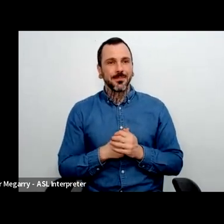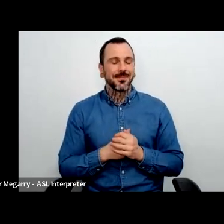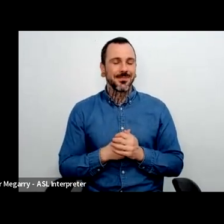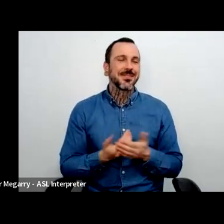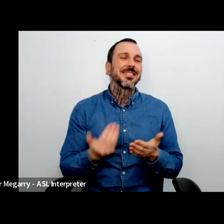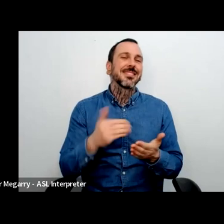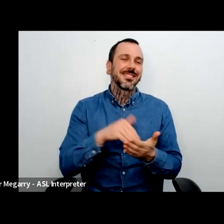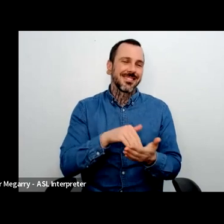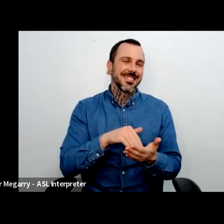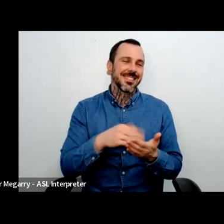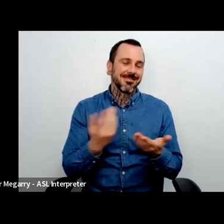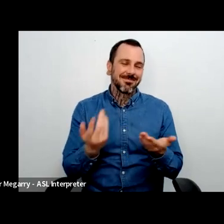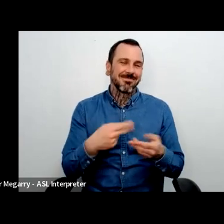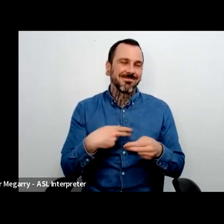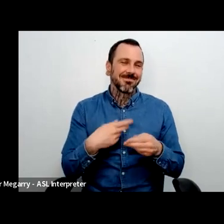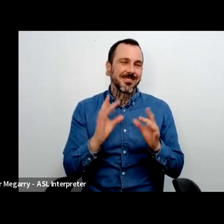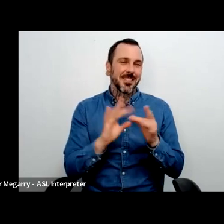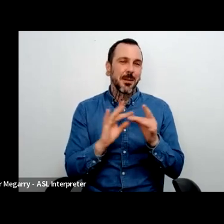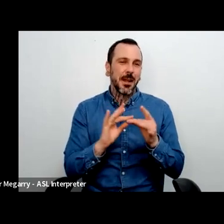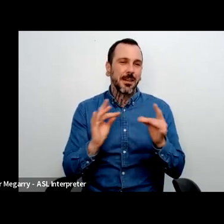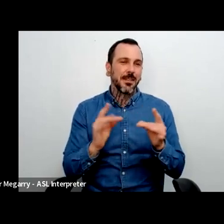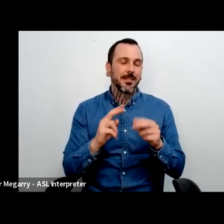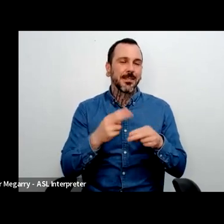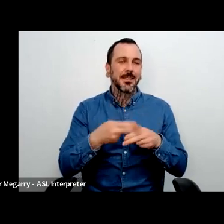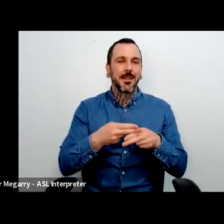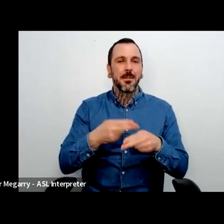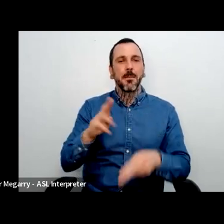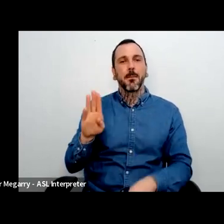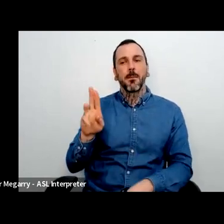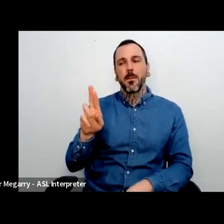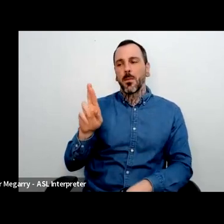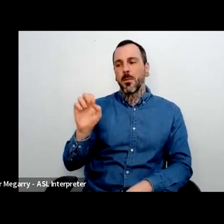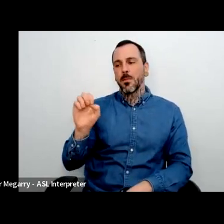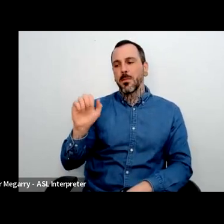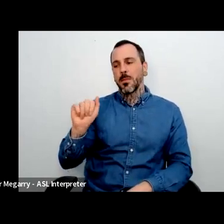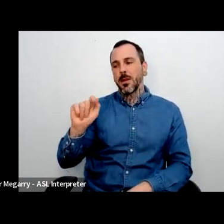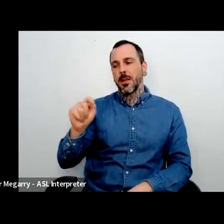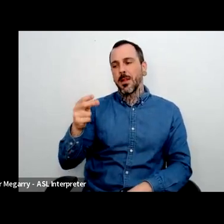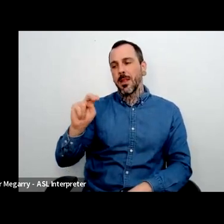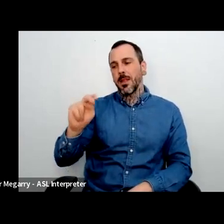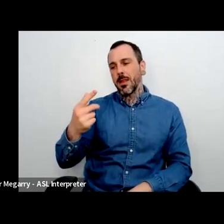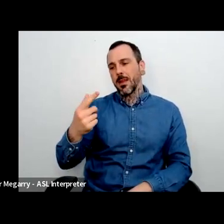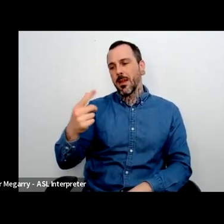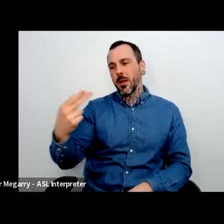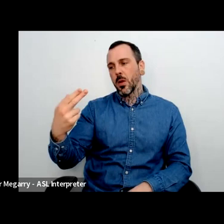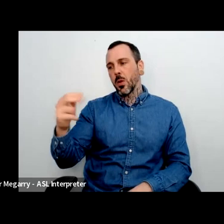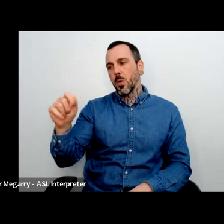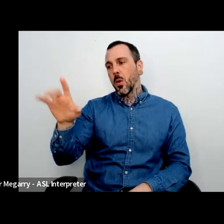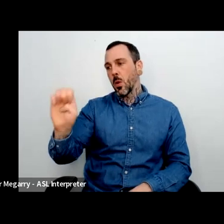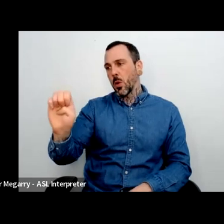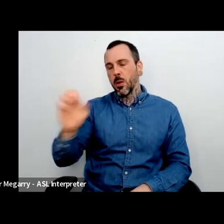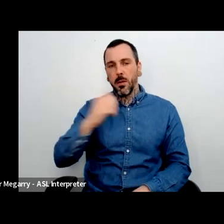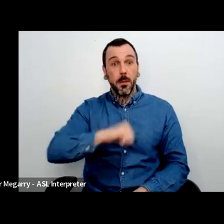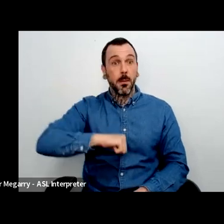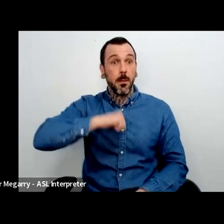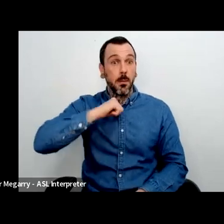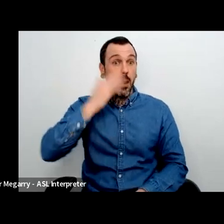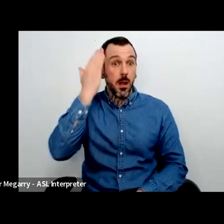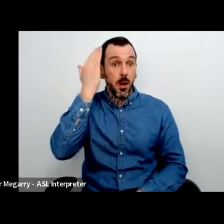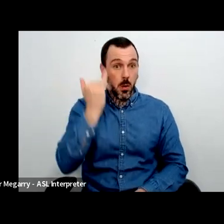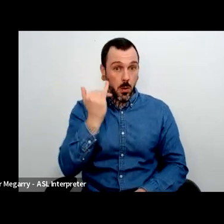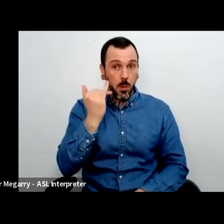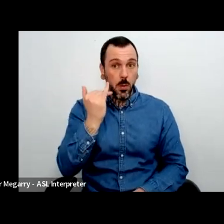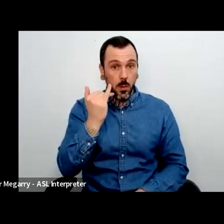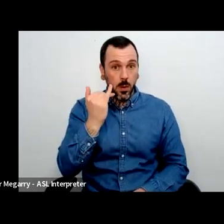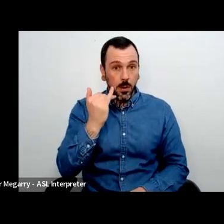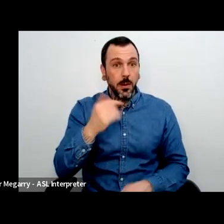I again most proud of is the fact that, first of all, we did translate the entire first act into Tlingit, a